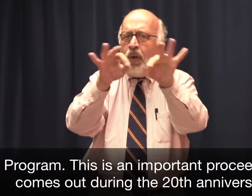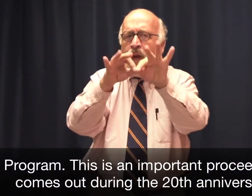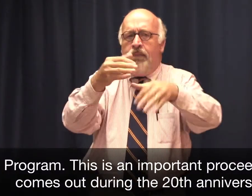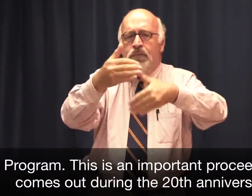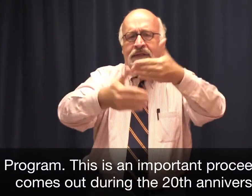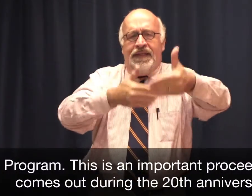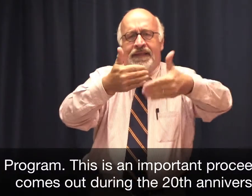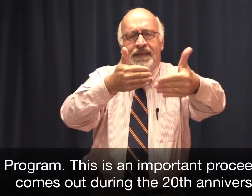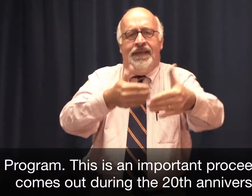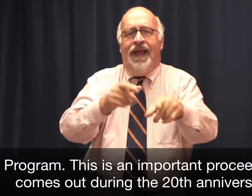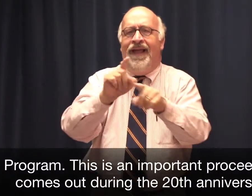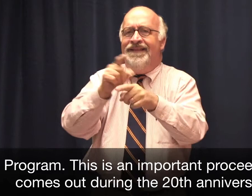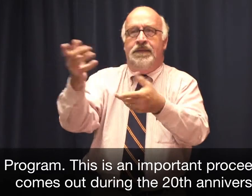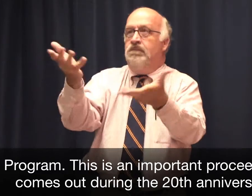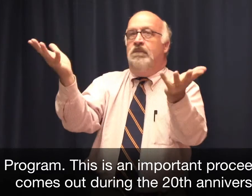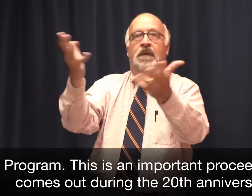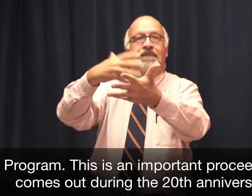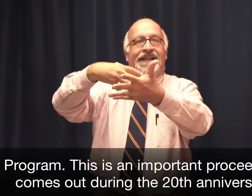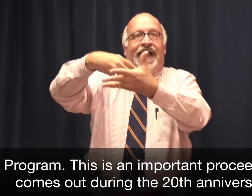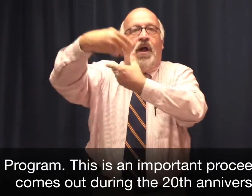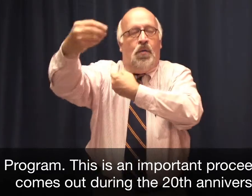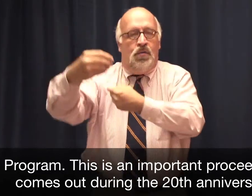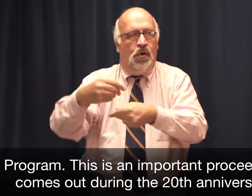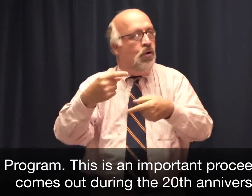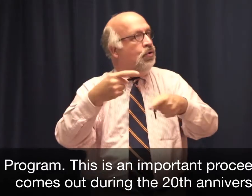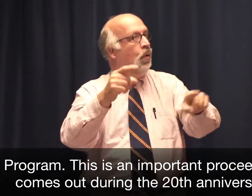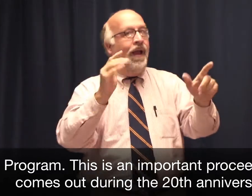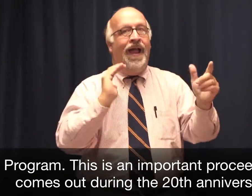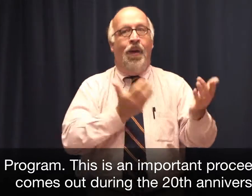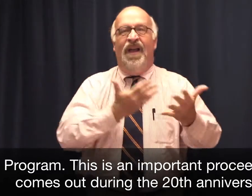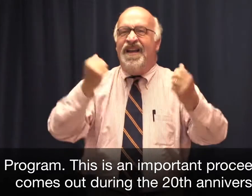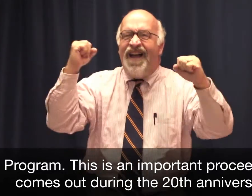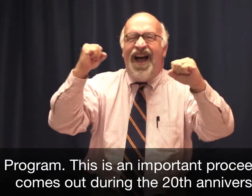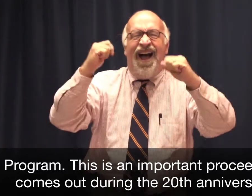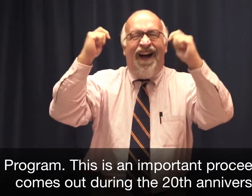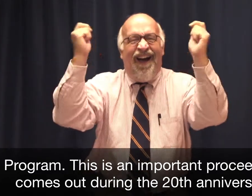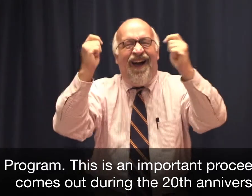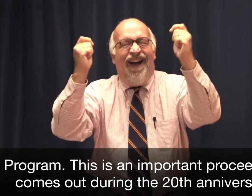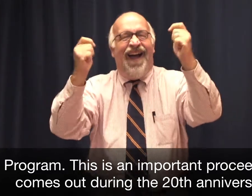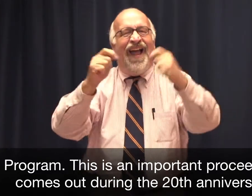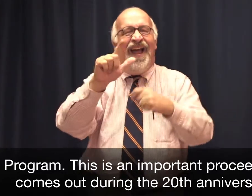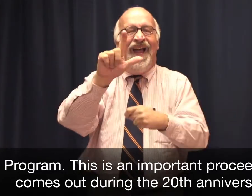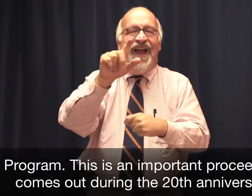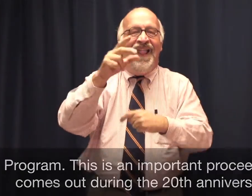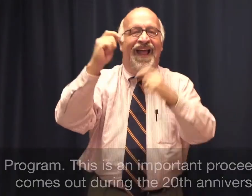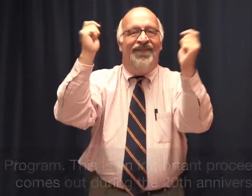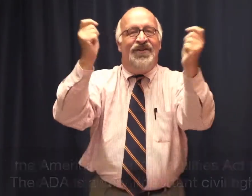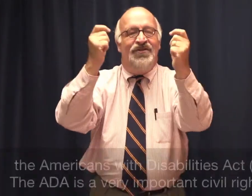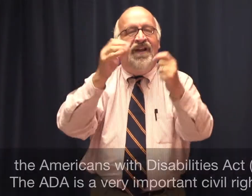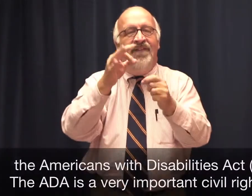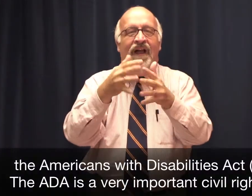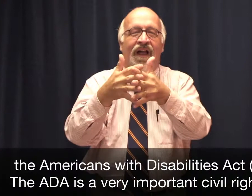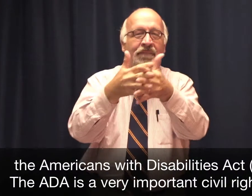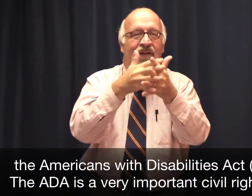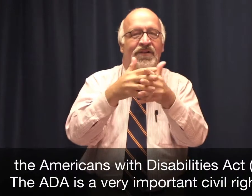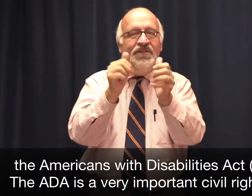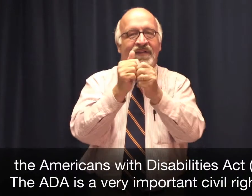This is an important proceeding, as it comes out during the 20th anniversary of the Americans with